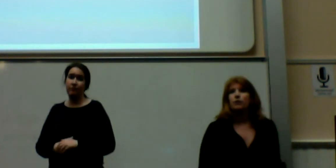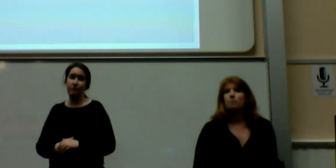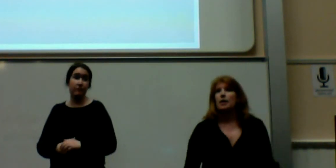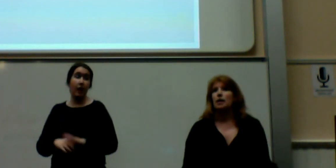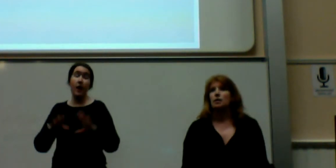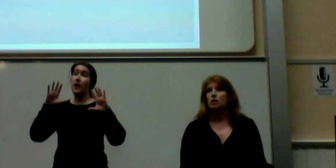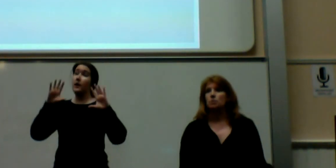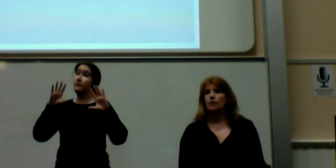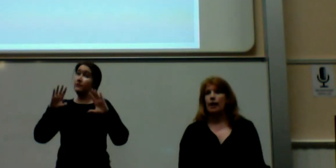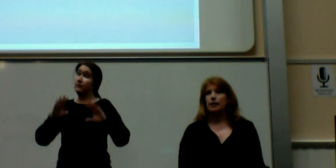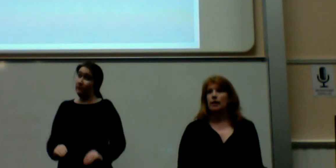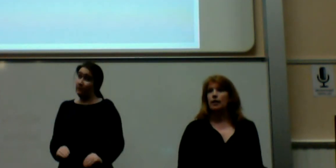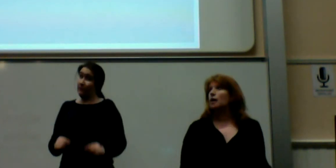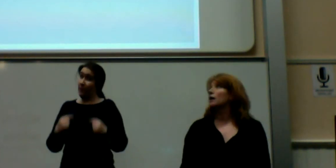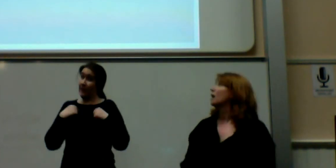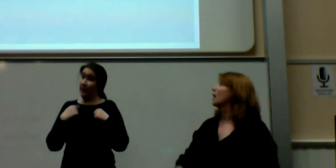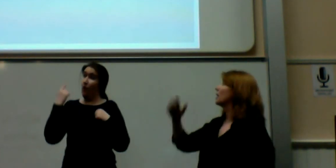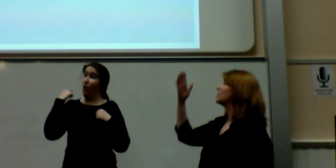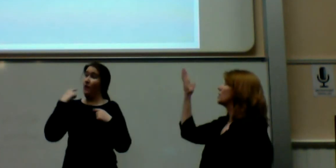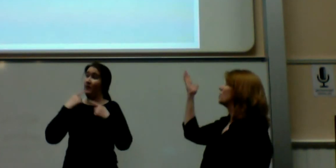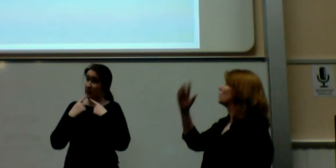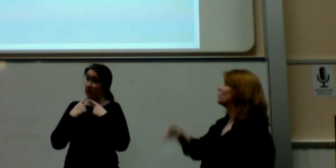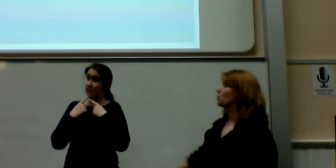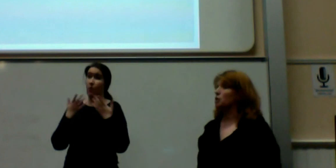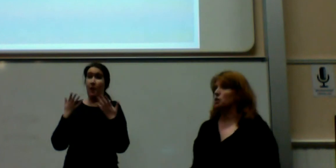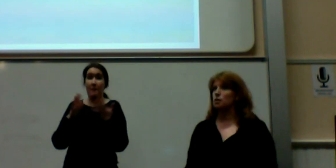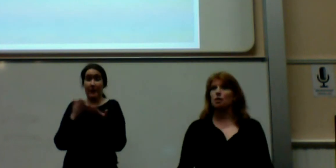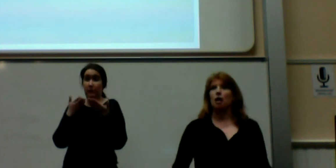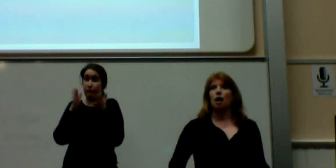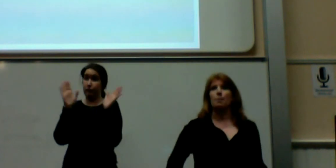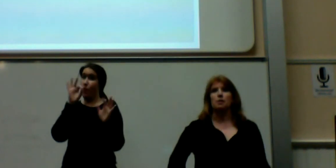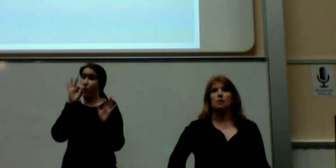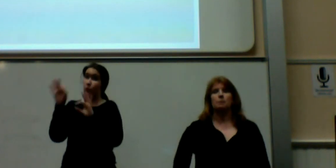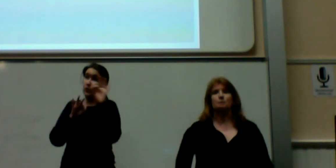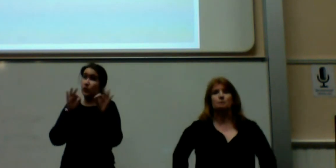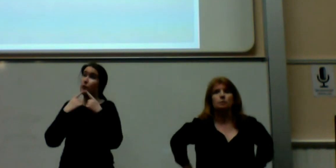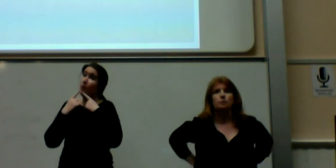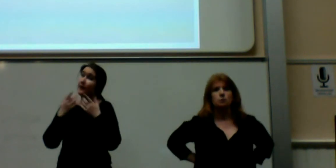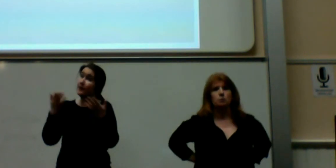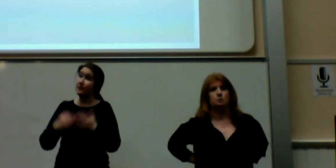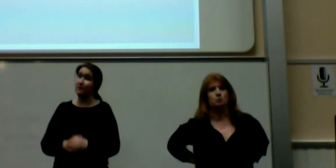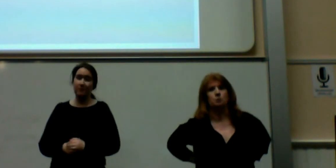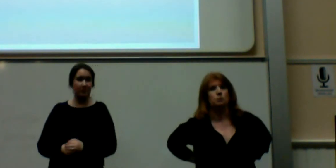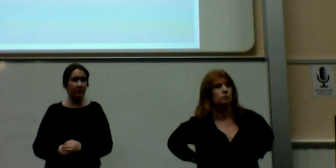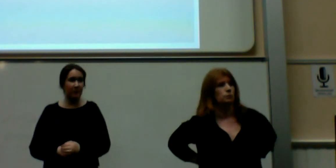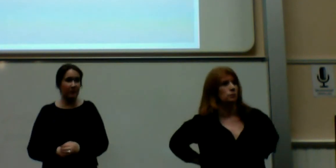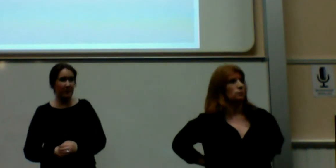That's it for me in terms of that data. I'd like to open it up for questions and comments.